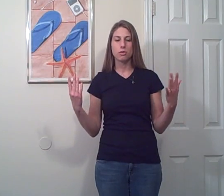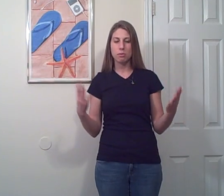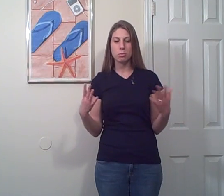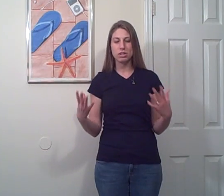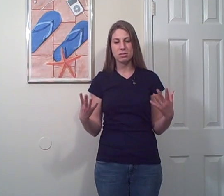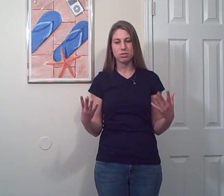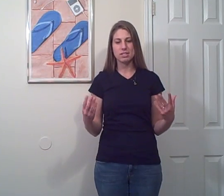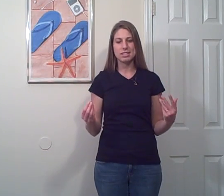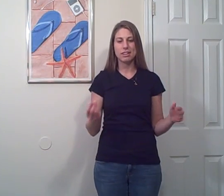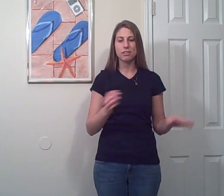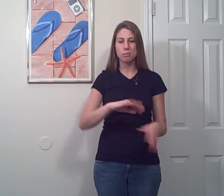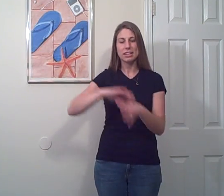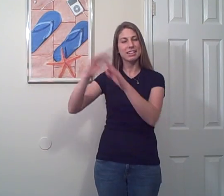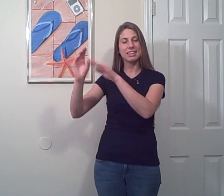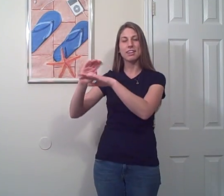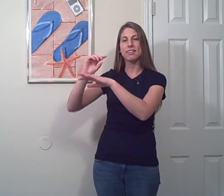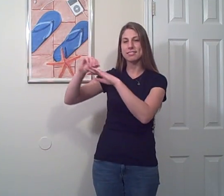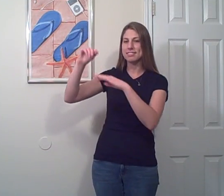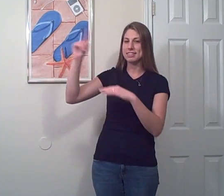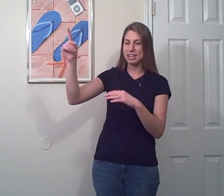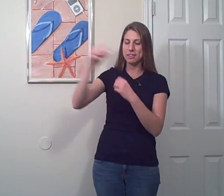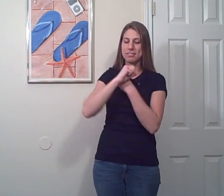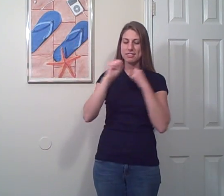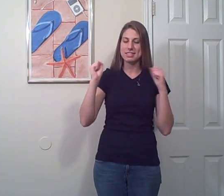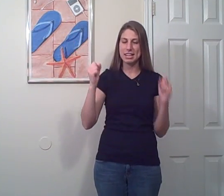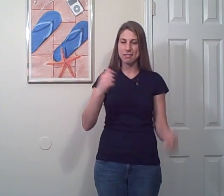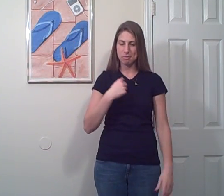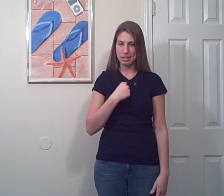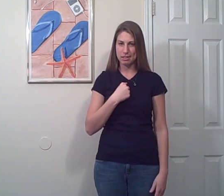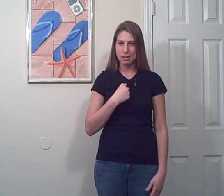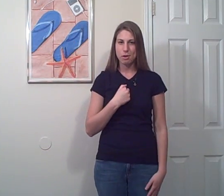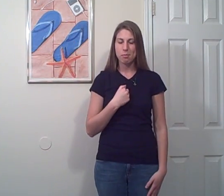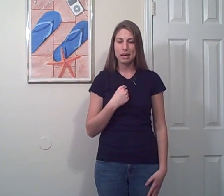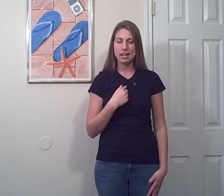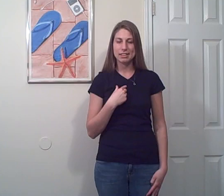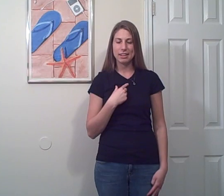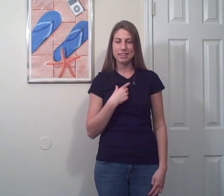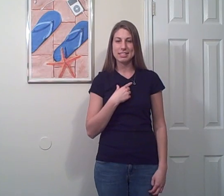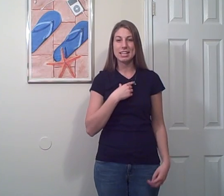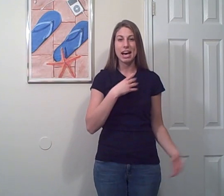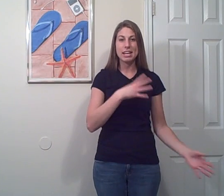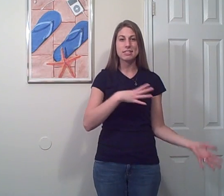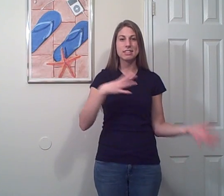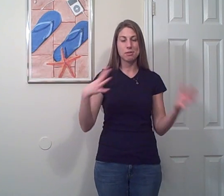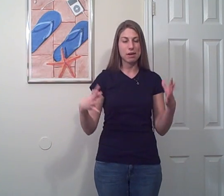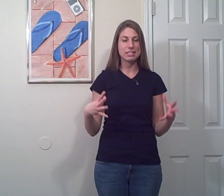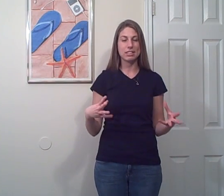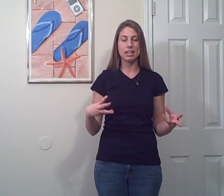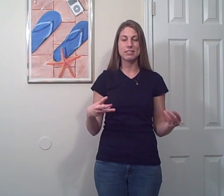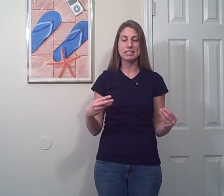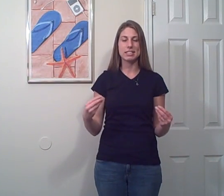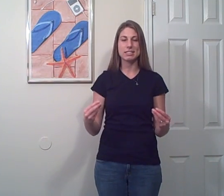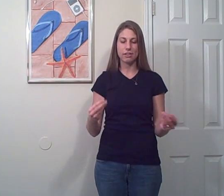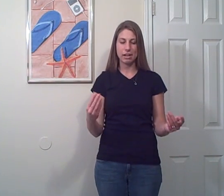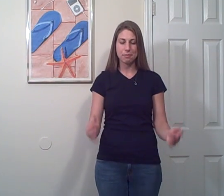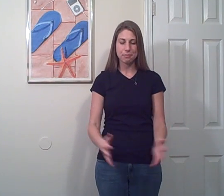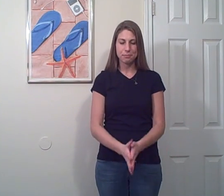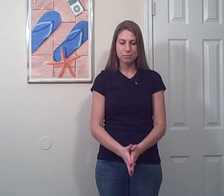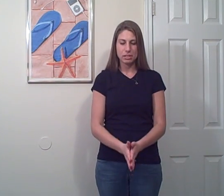remember redemption seal, you're making a hill, there, save me. But the signs, it makes a lot of sense, okay?